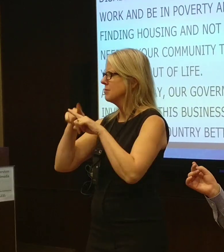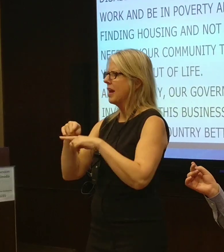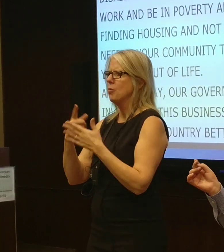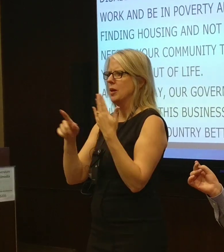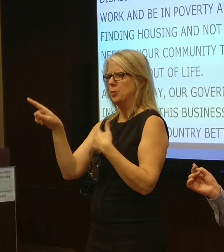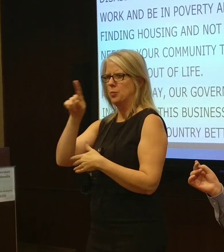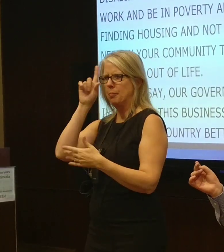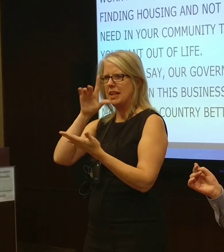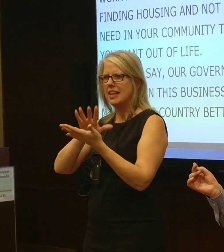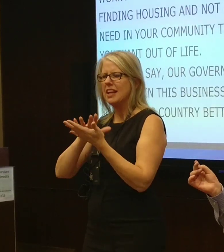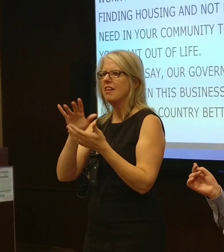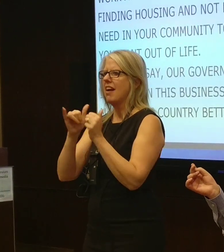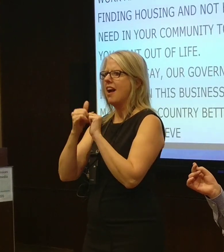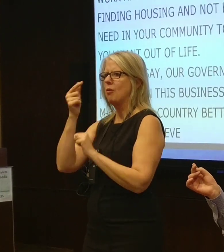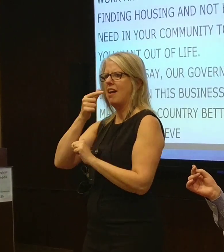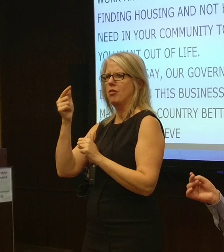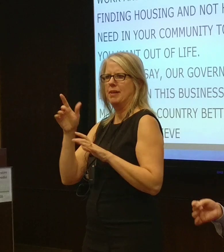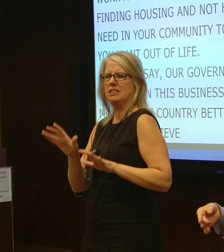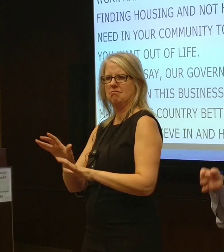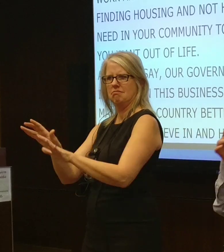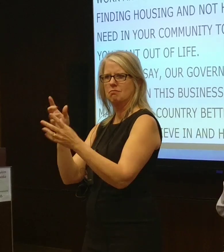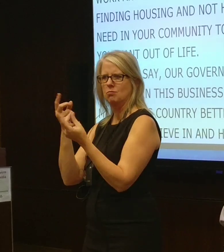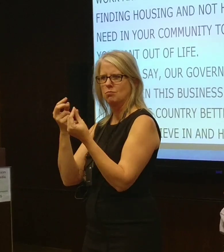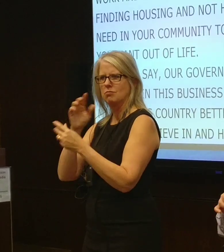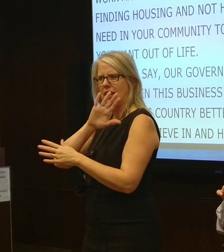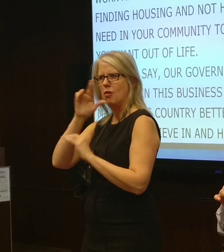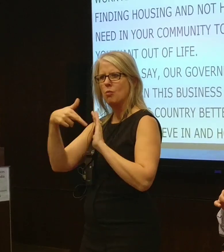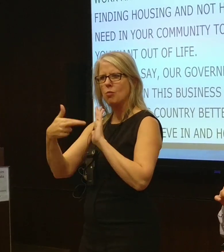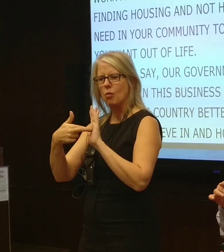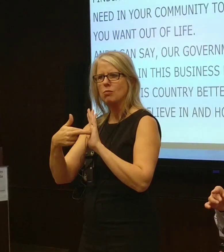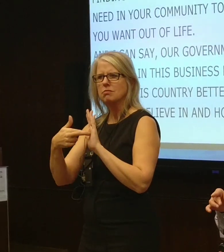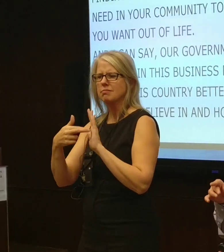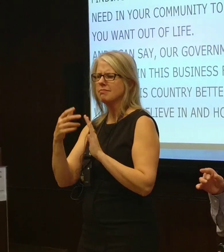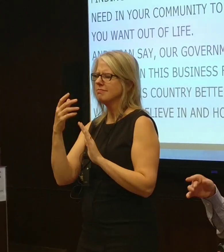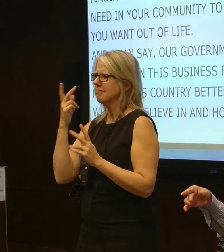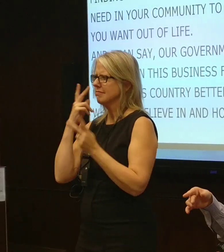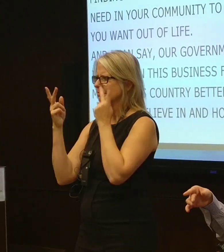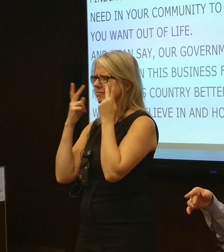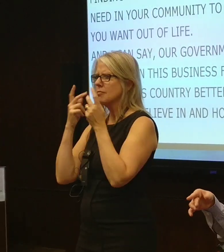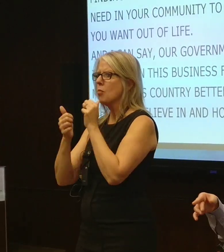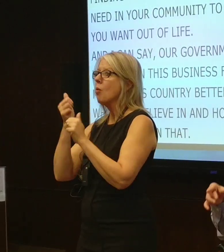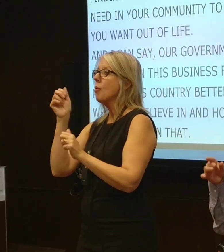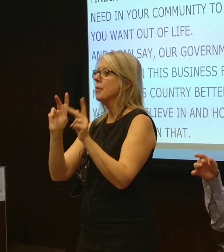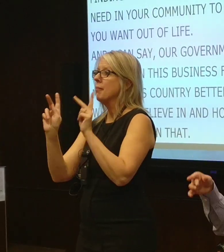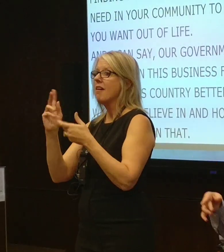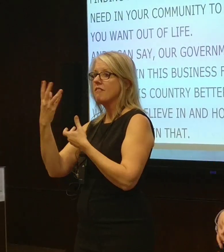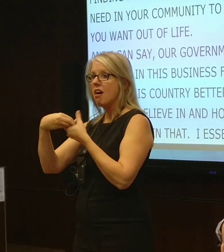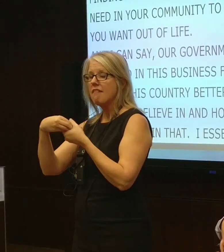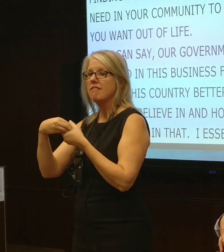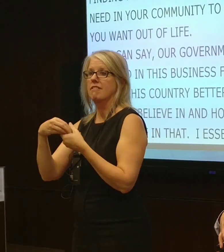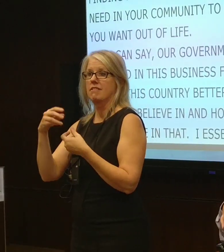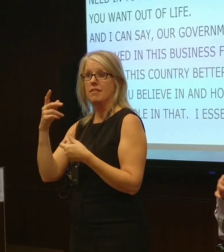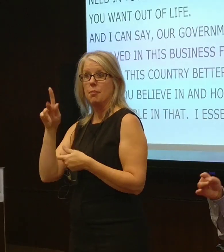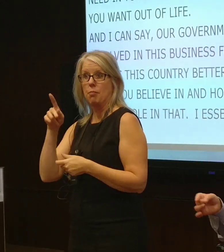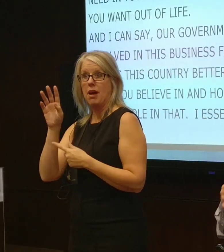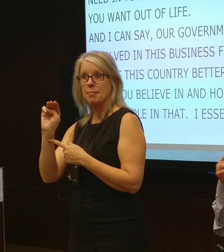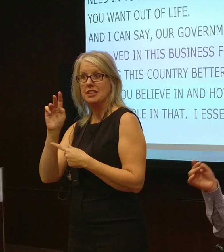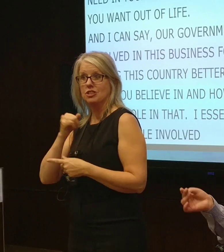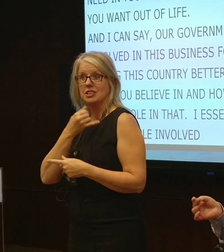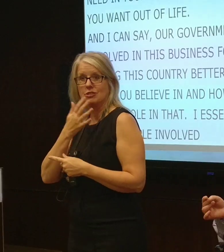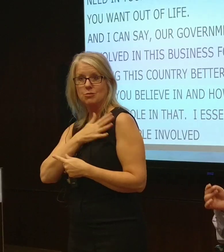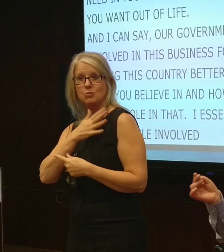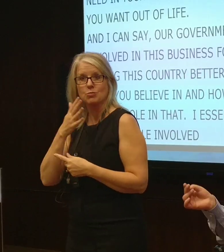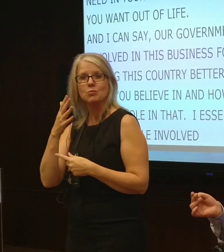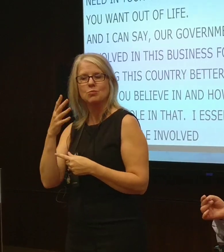how the government plays a role in that. But it's essentially fine that most of the people who are involved with me, and in fact, the Prime Minister, he